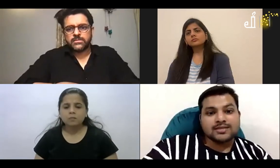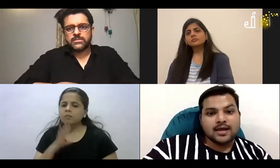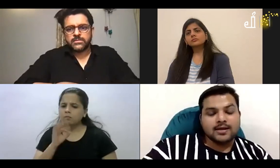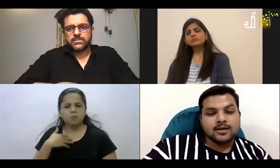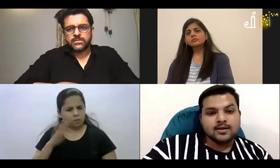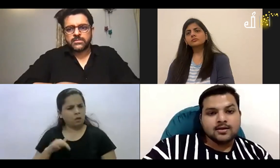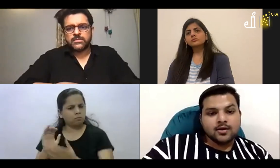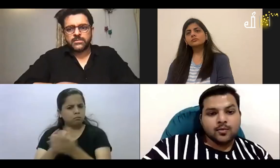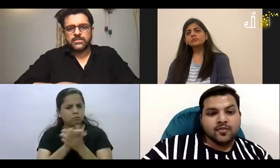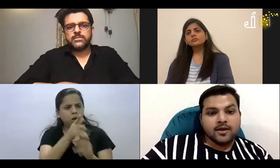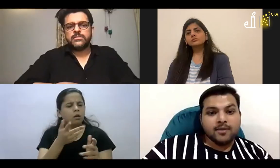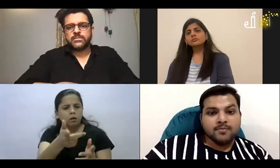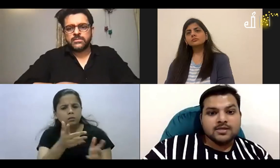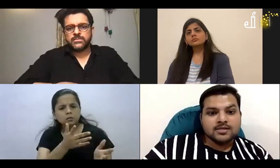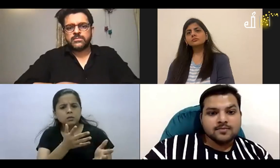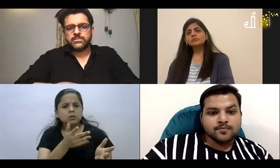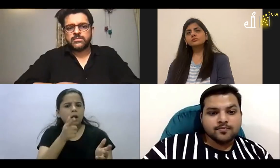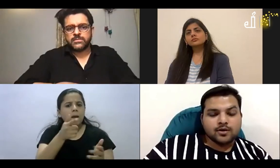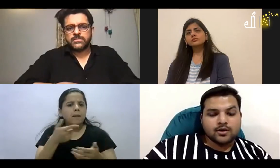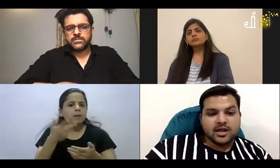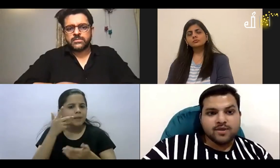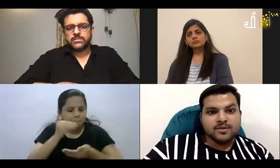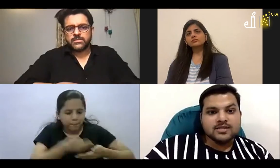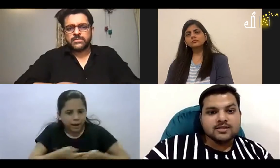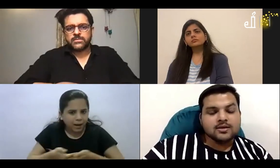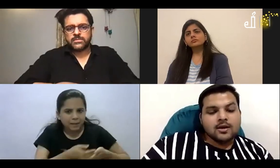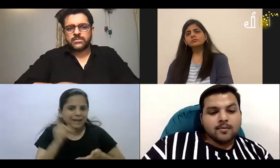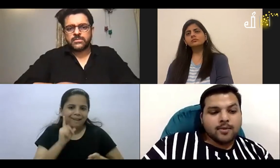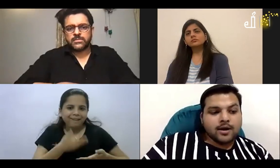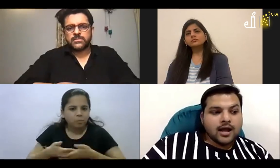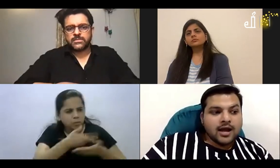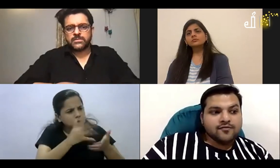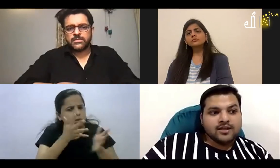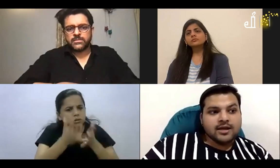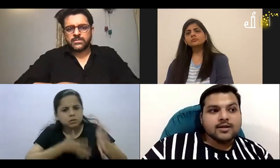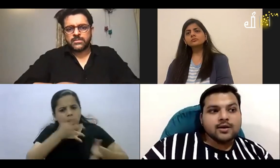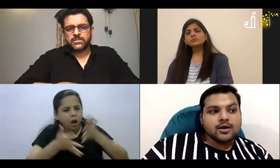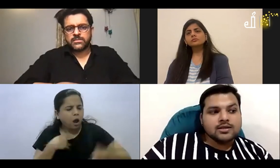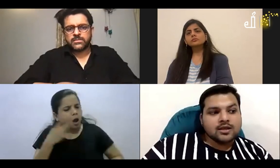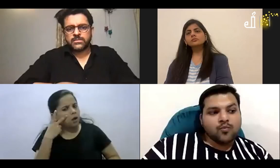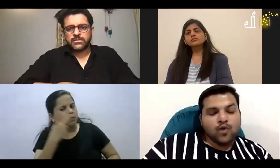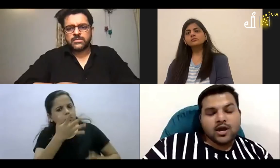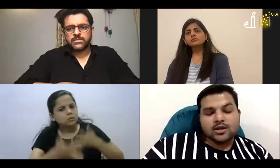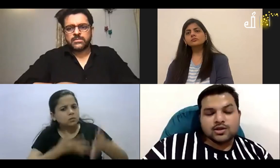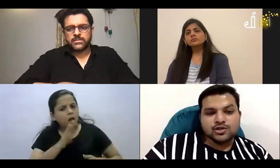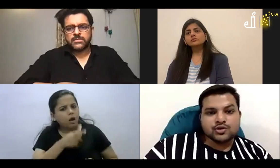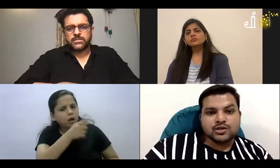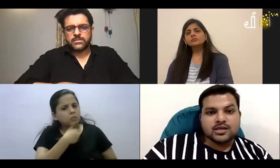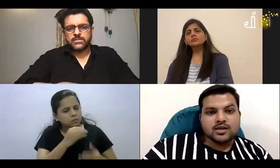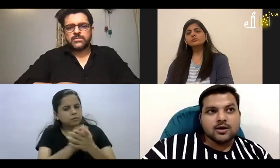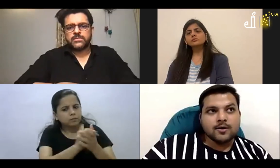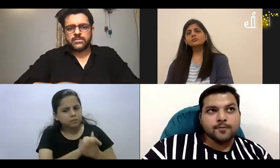who sign with their babies, the deaf babies, but I feel that somewhere you